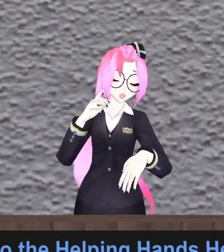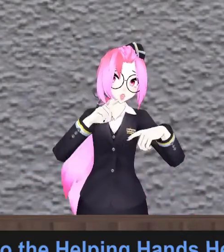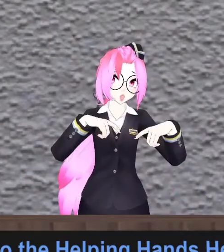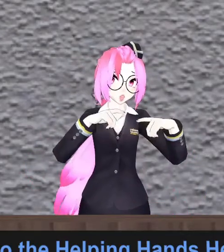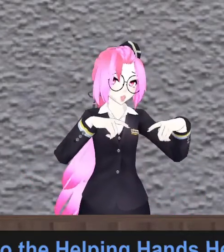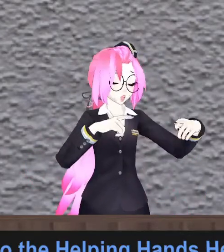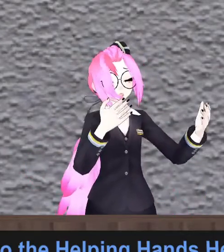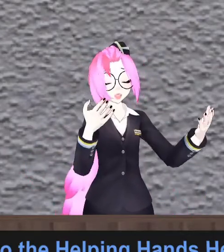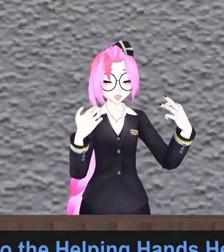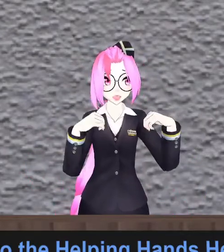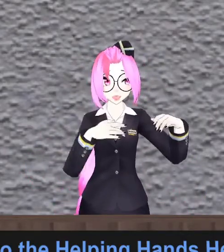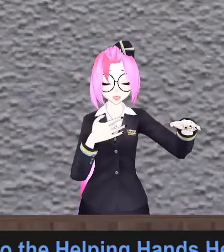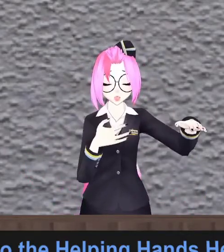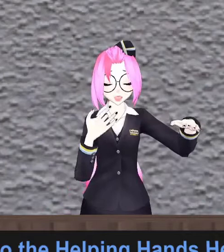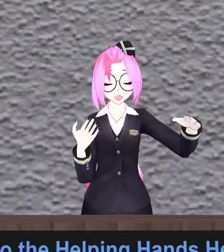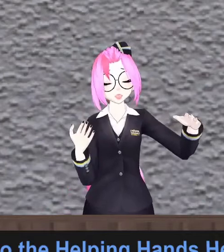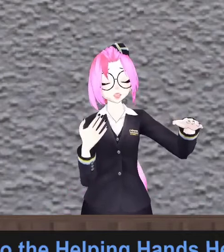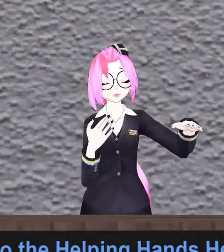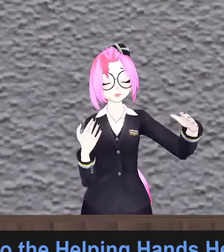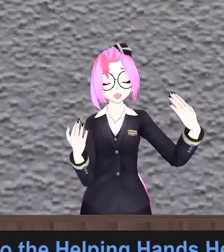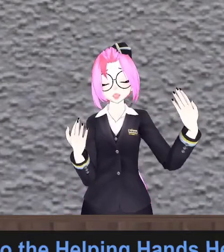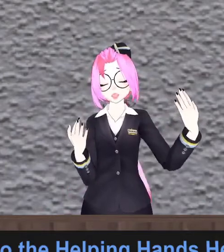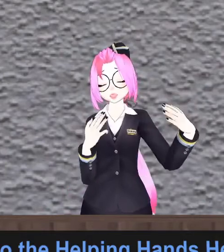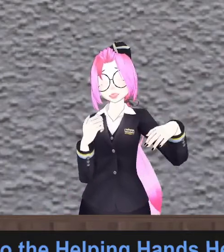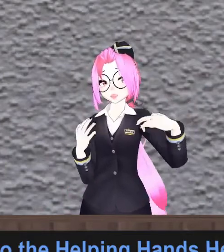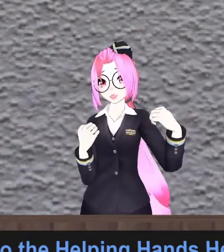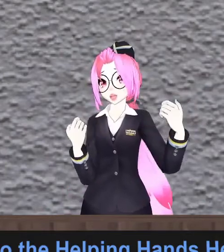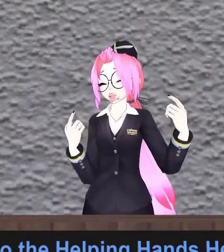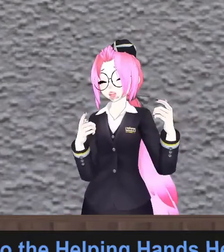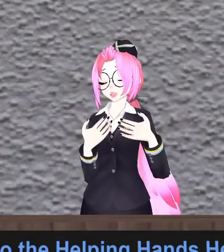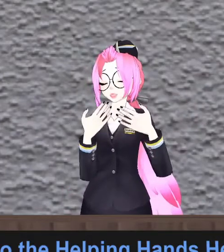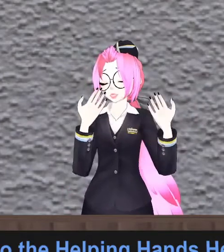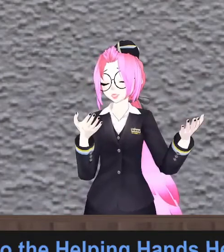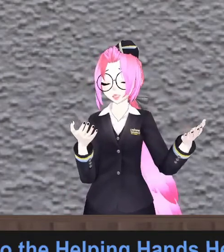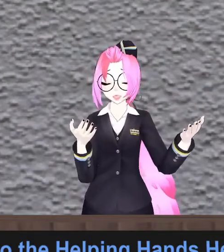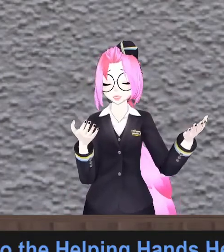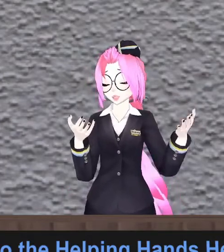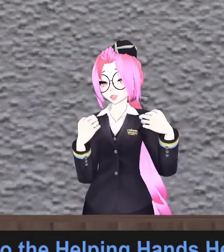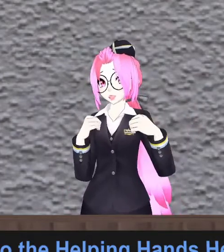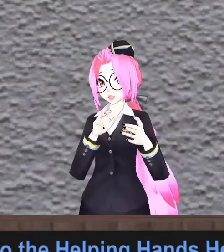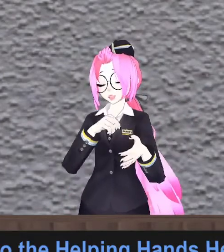it's really depending on what you guys are feeling today. I don't know, any suggestions that you guys want to learn